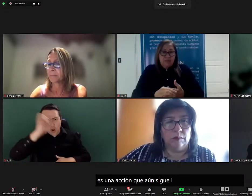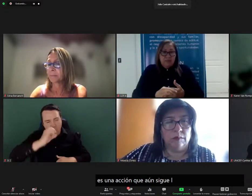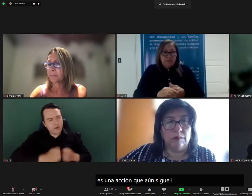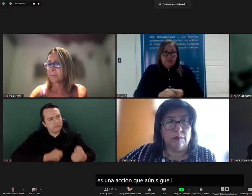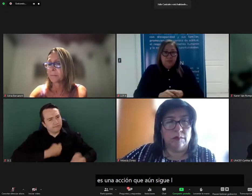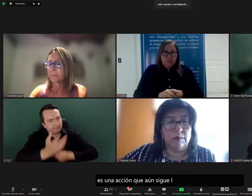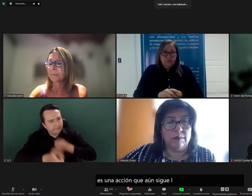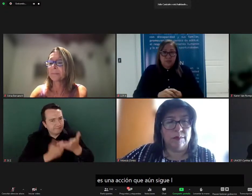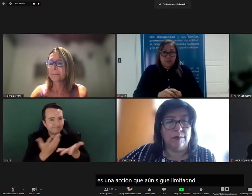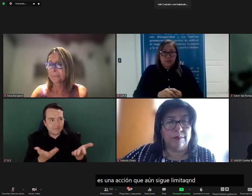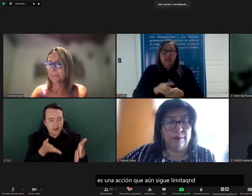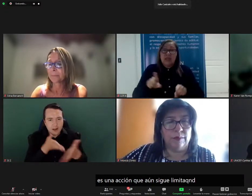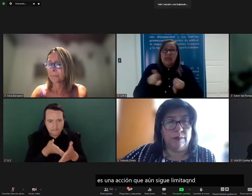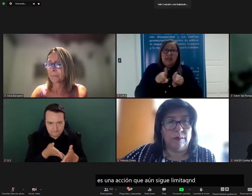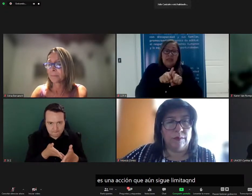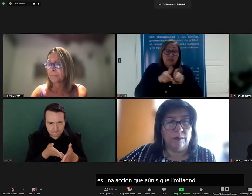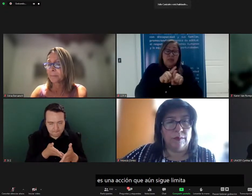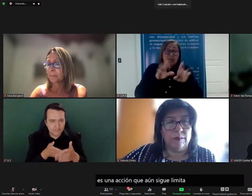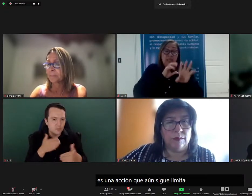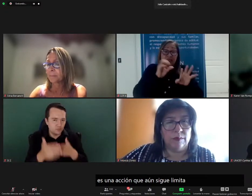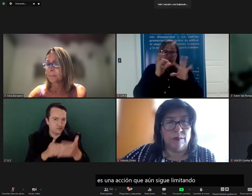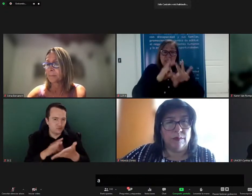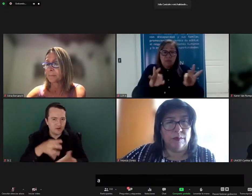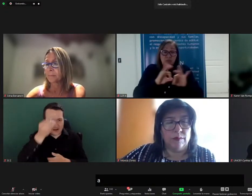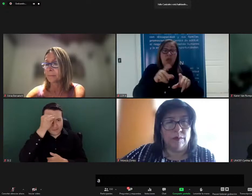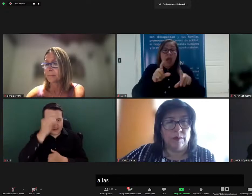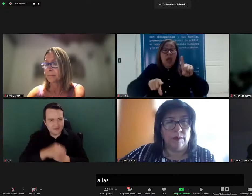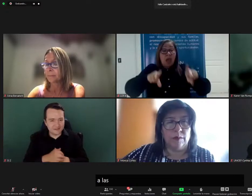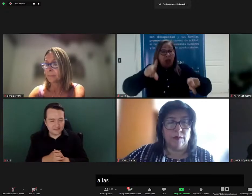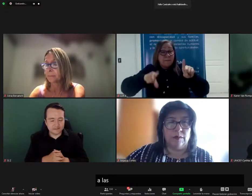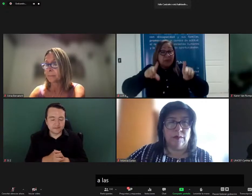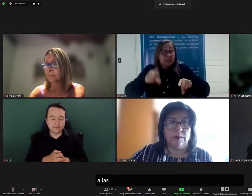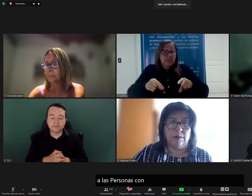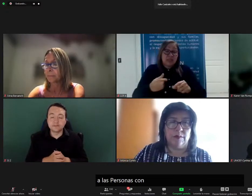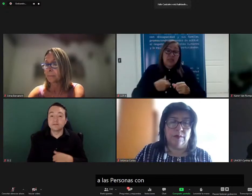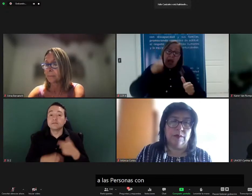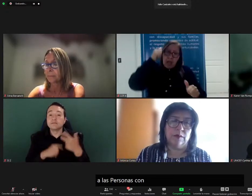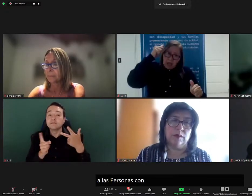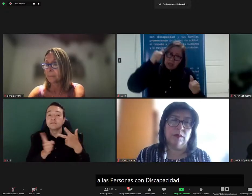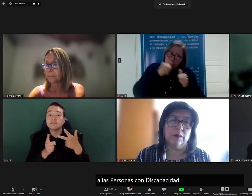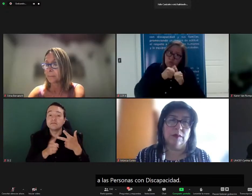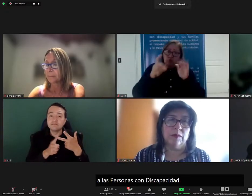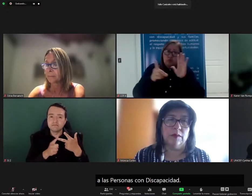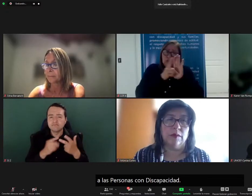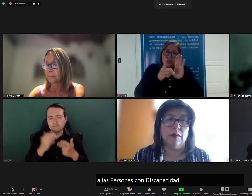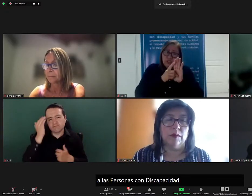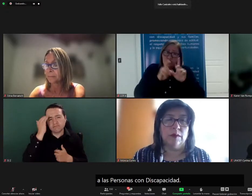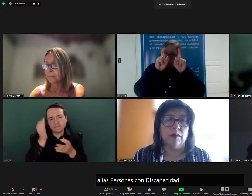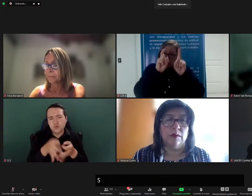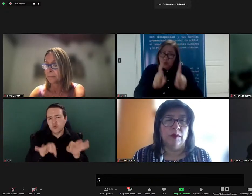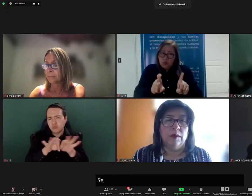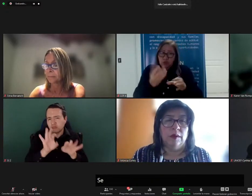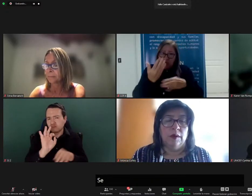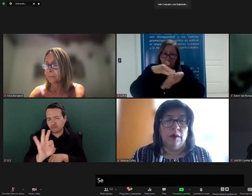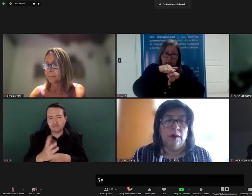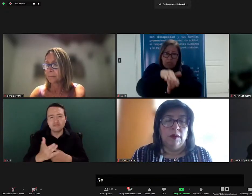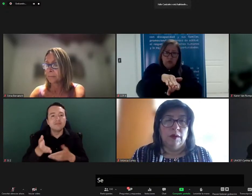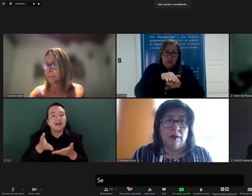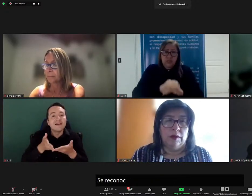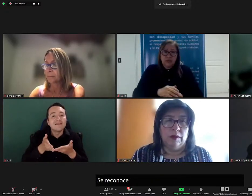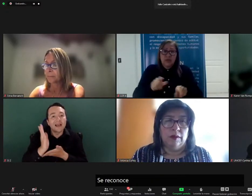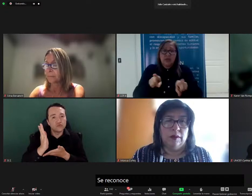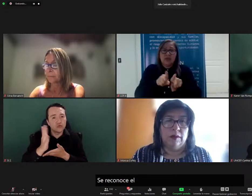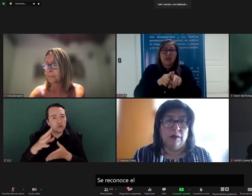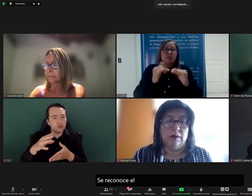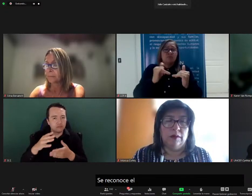have with their learnings also it is important to state that besides the fact that the right